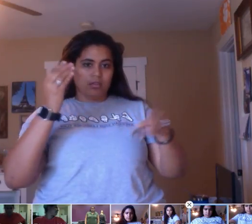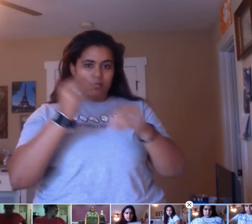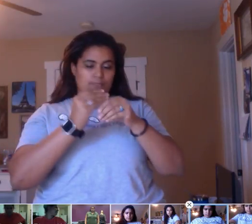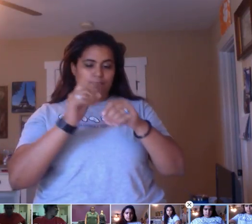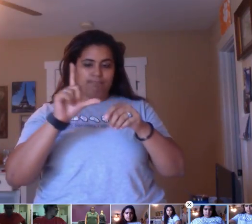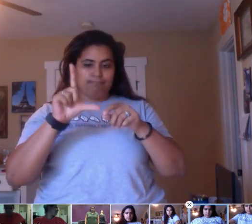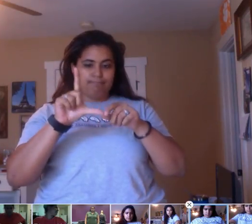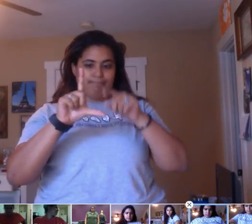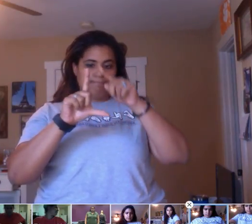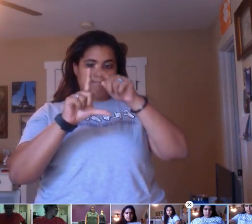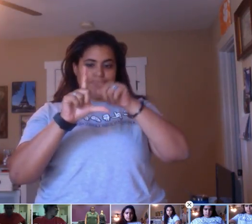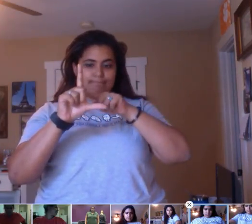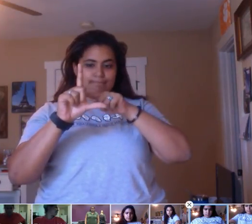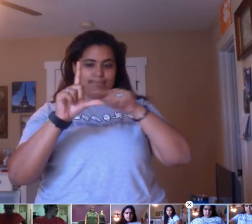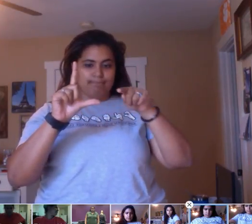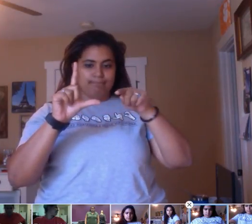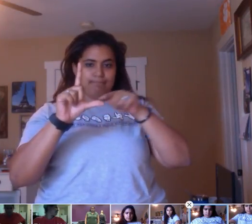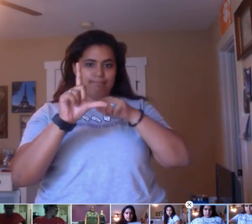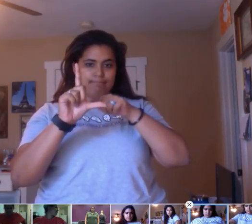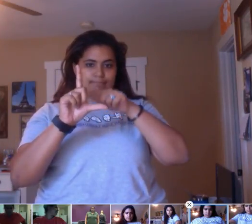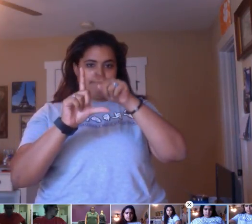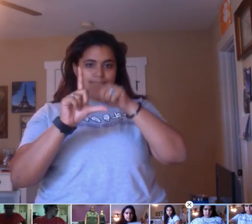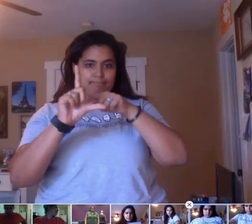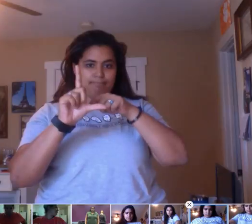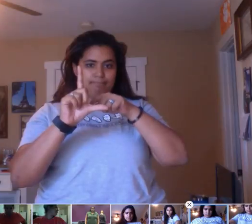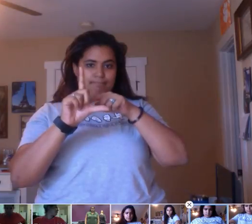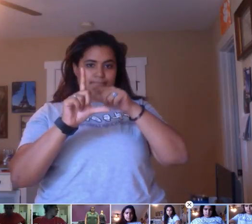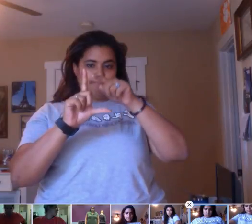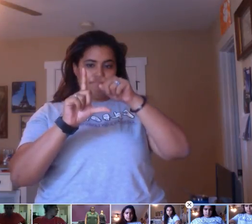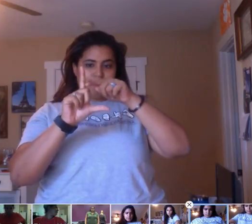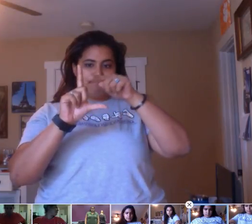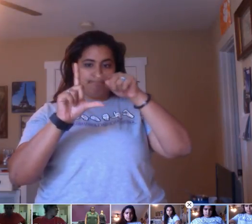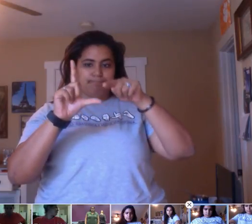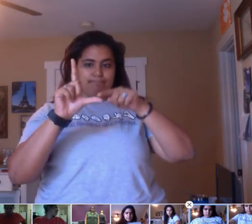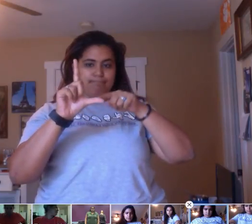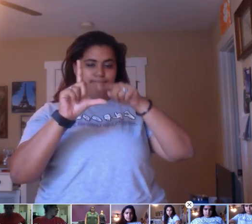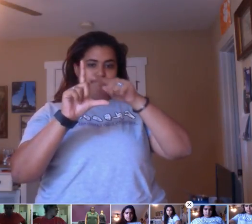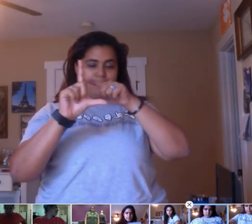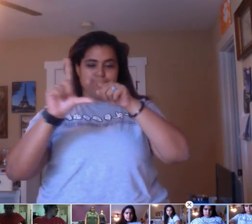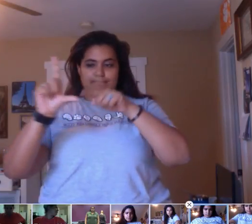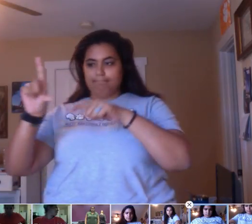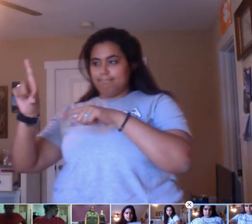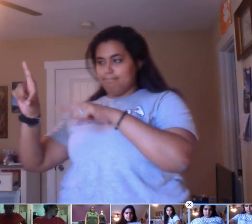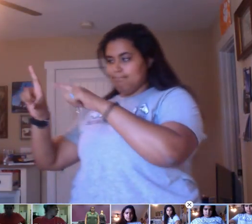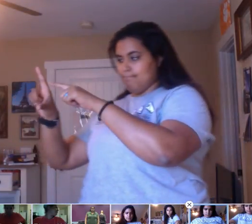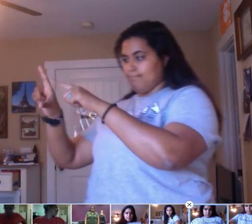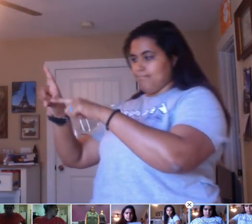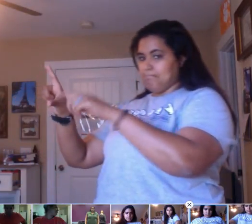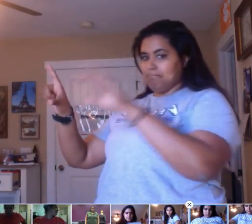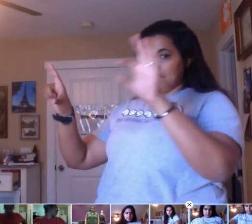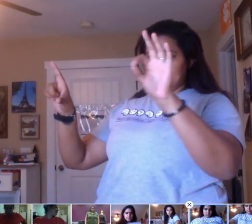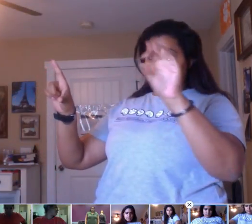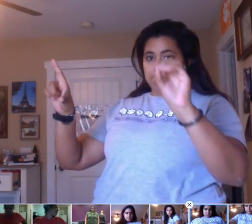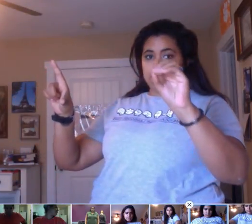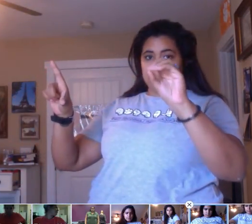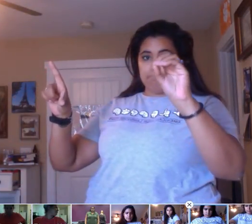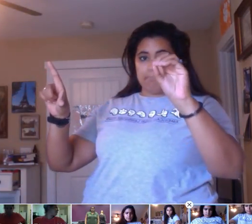So the perpendicular line, you have that right angle, if you think about that,